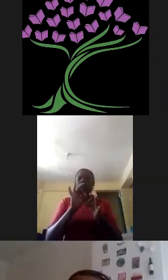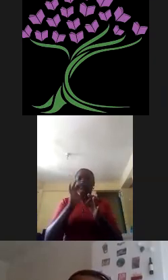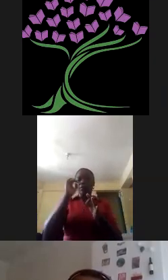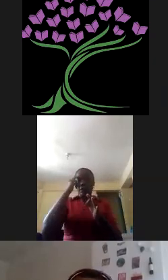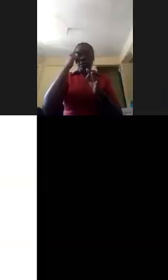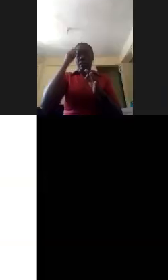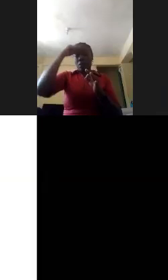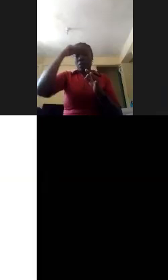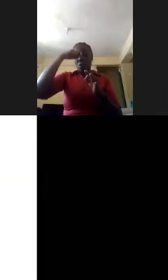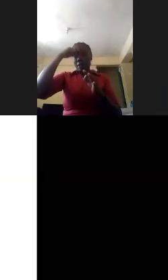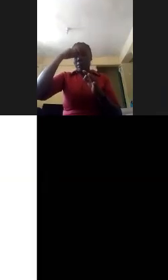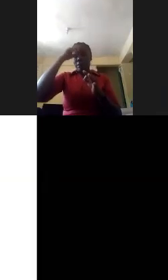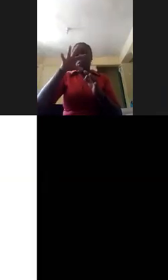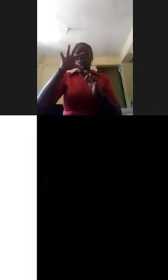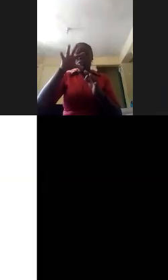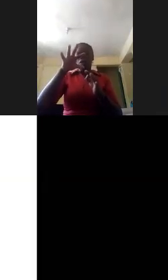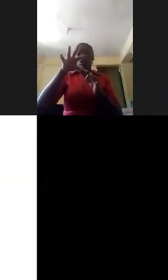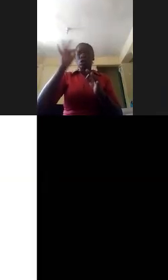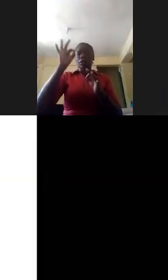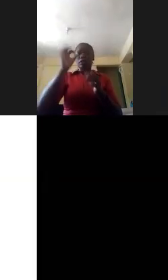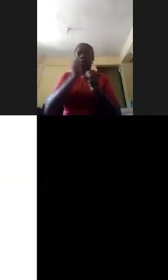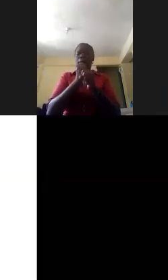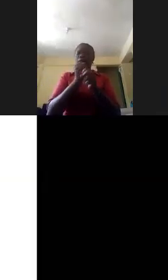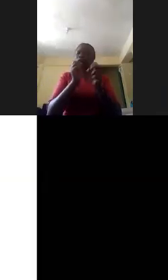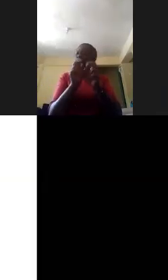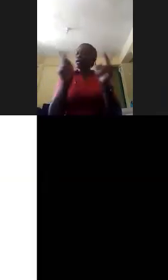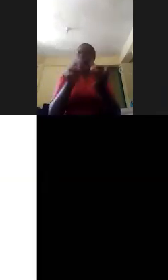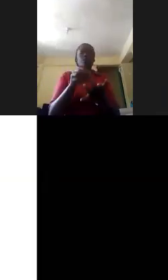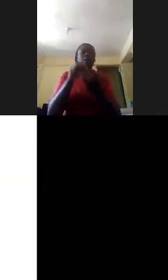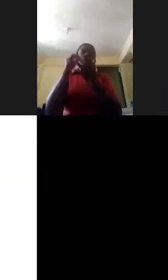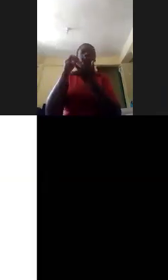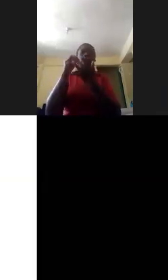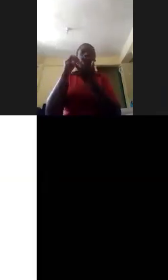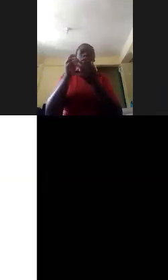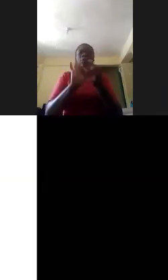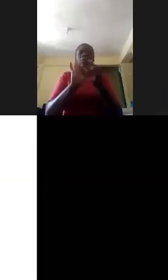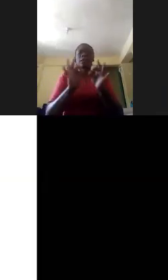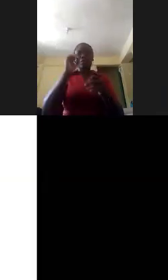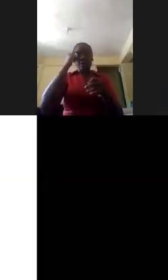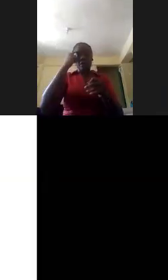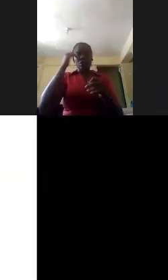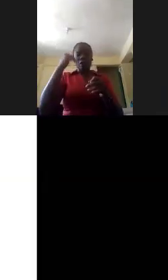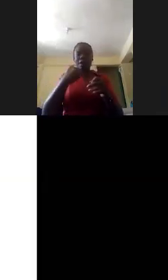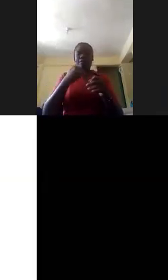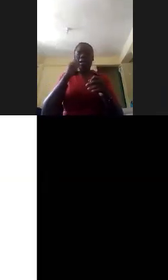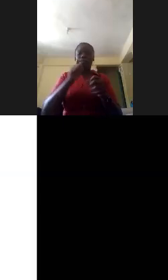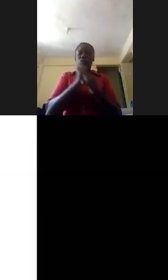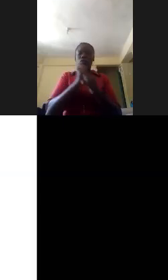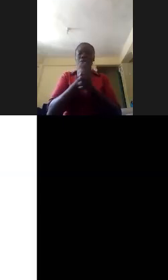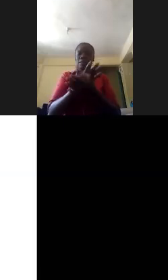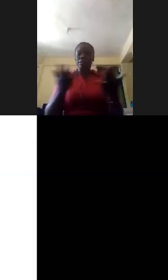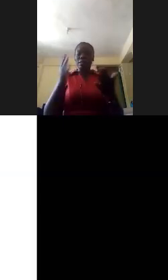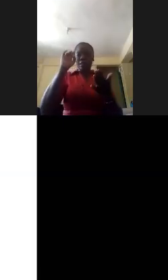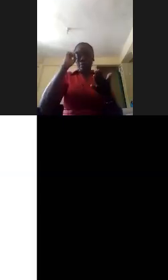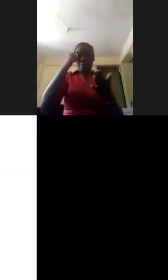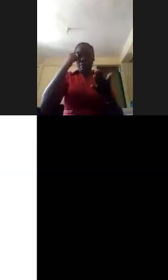to make when it comes to prioritizing your needs, if you think, yes, I need to do these things, then I think we